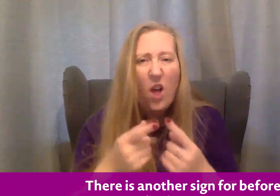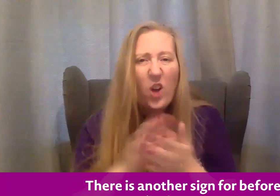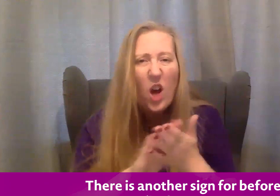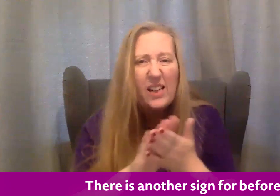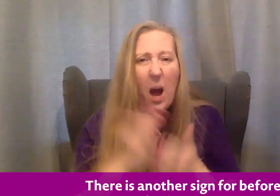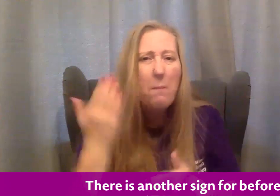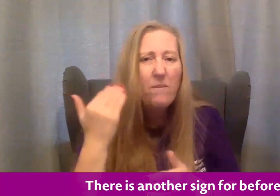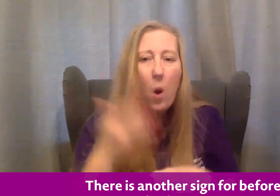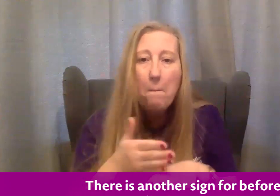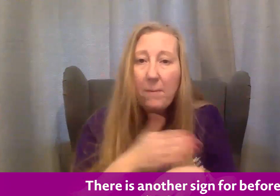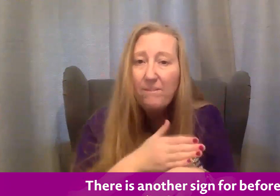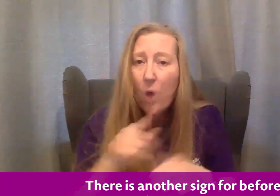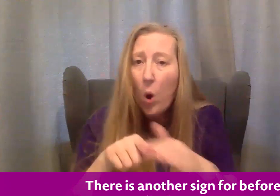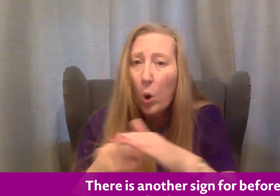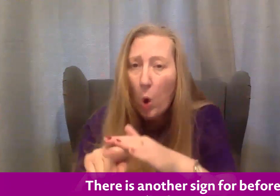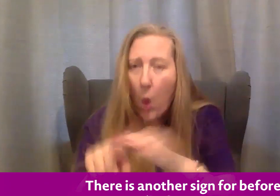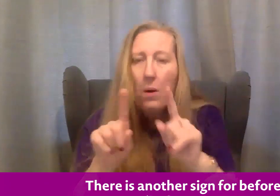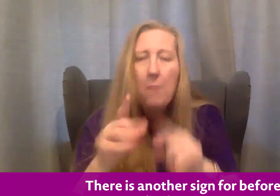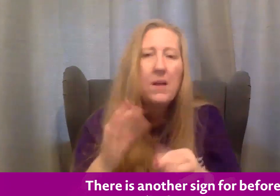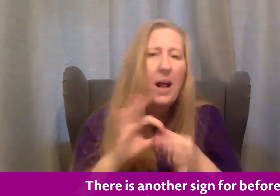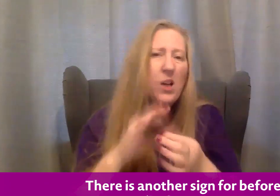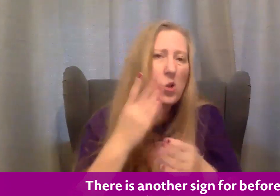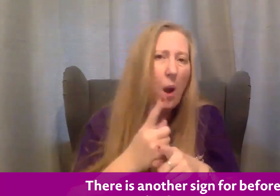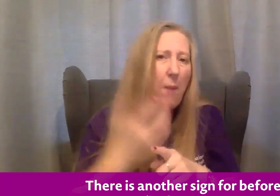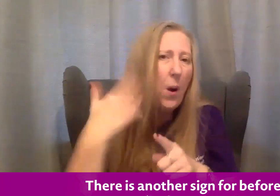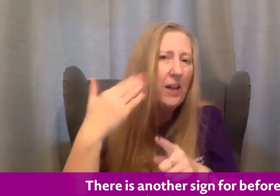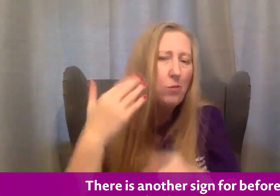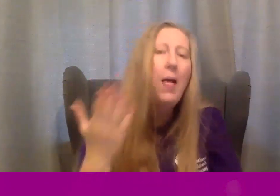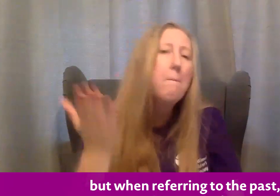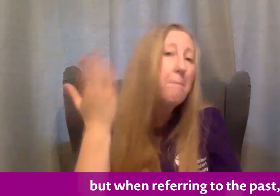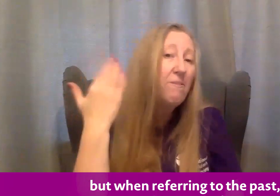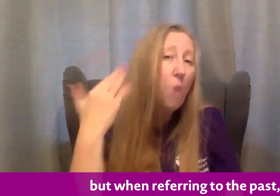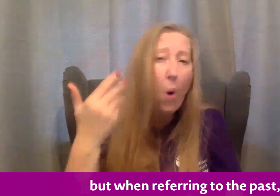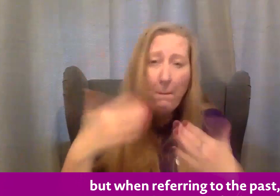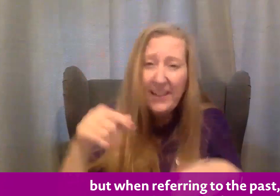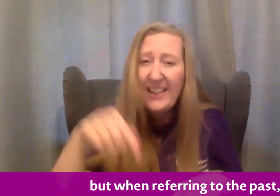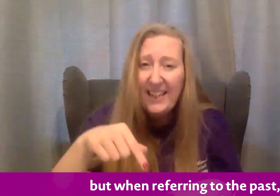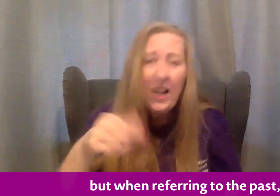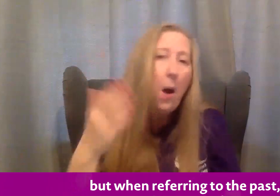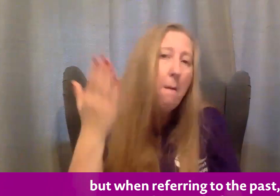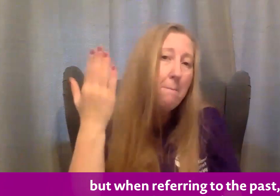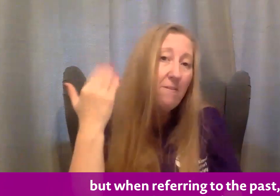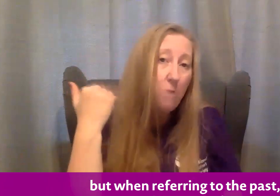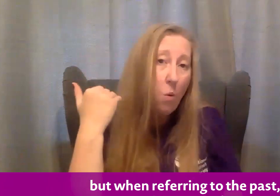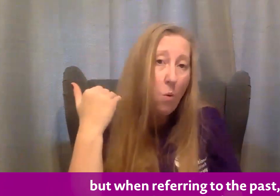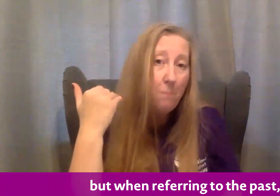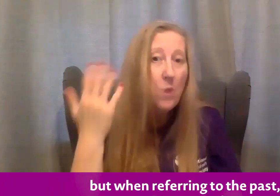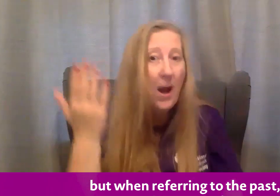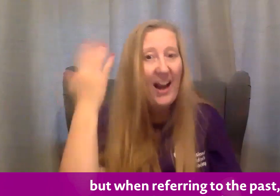There is another sign for before, so before you go, but we're referring to the past, we use this one, before.